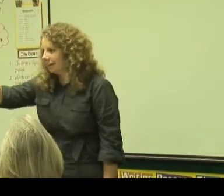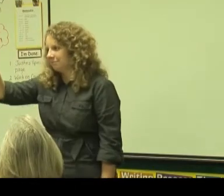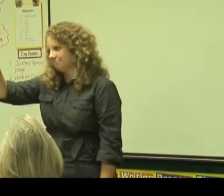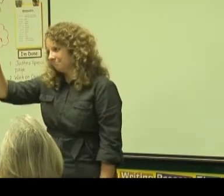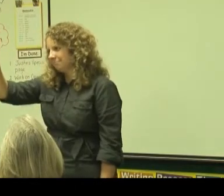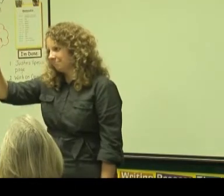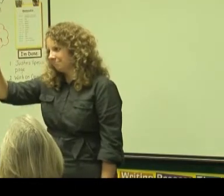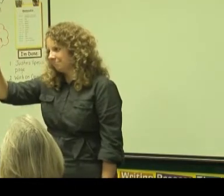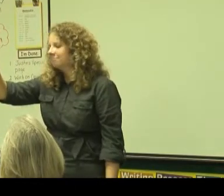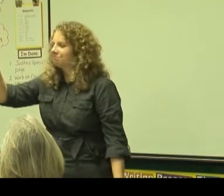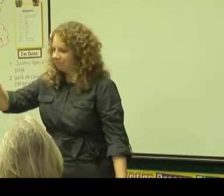here.